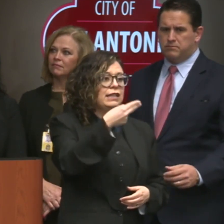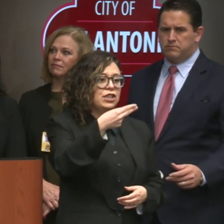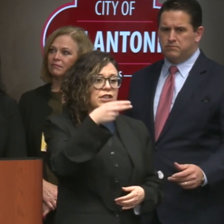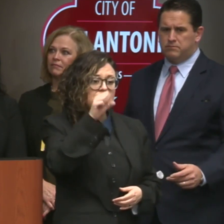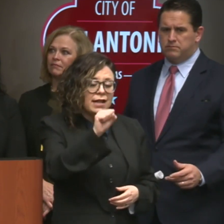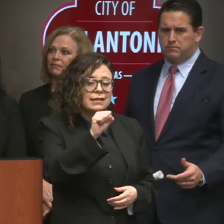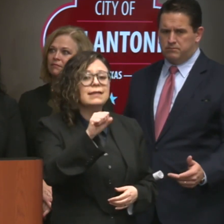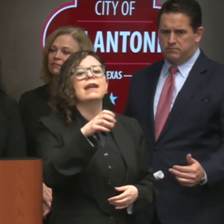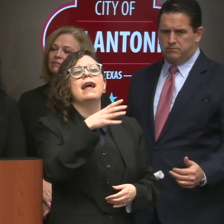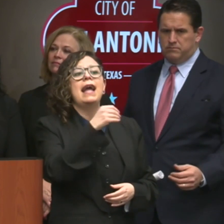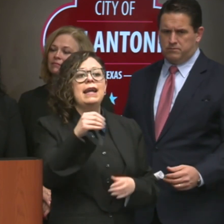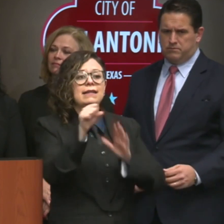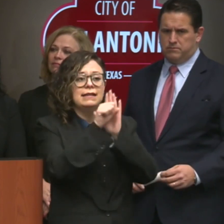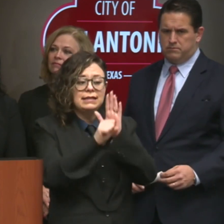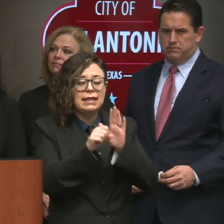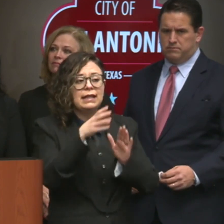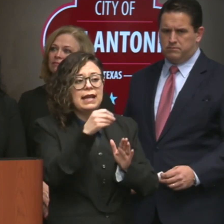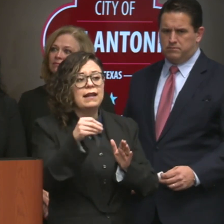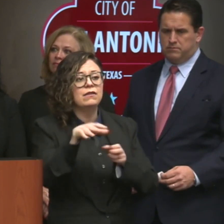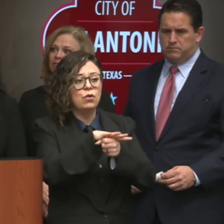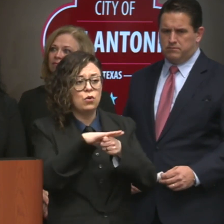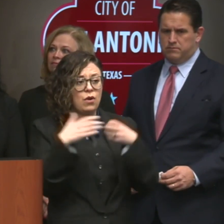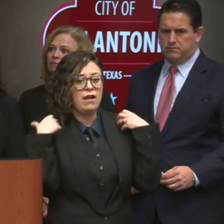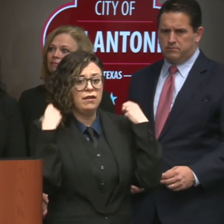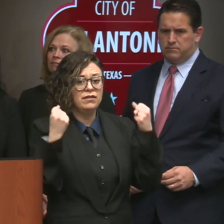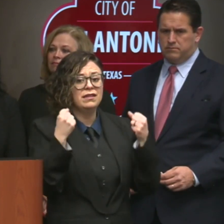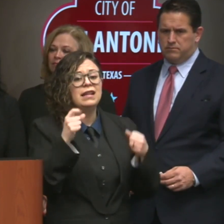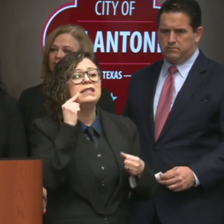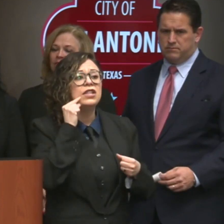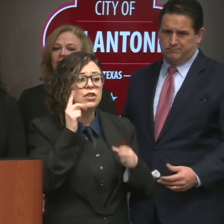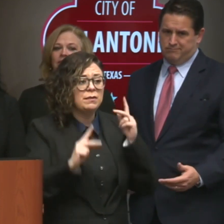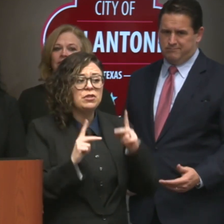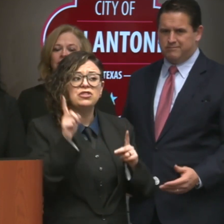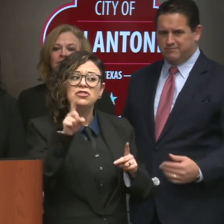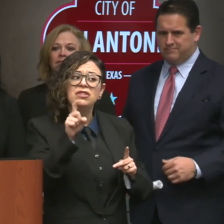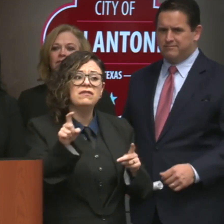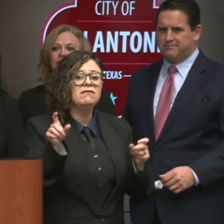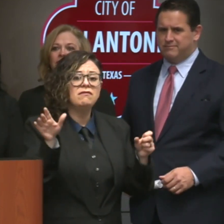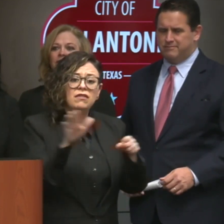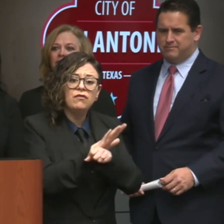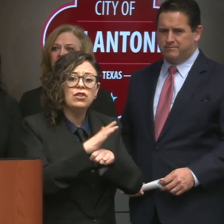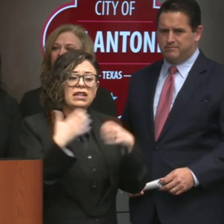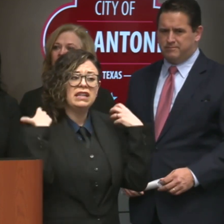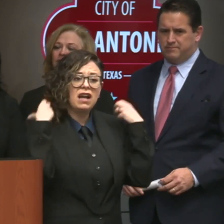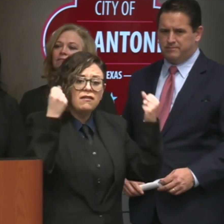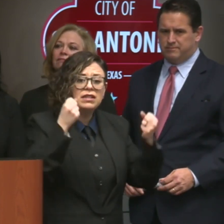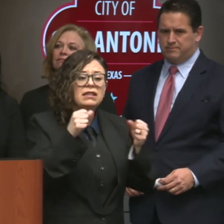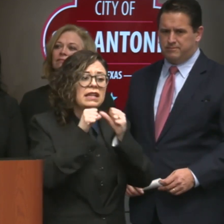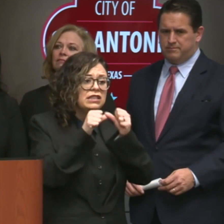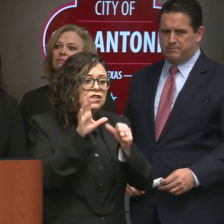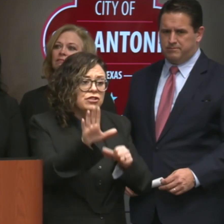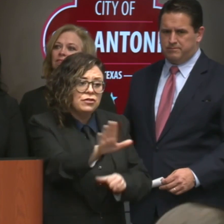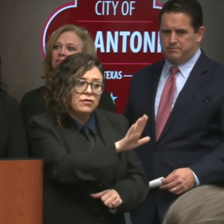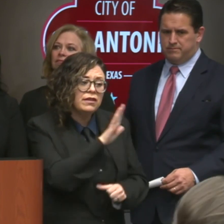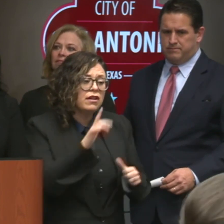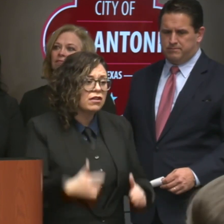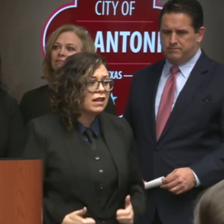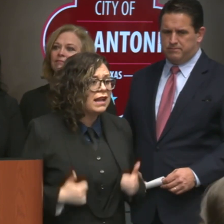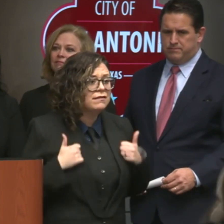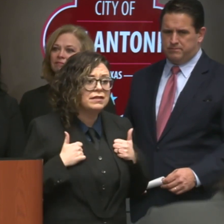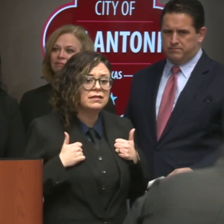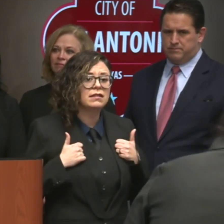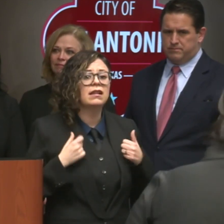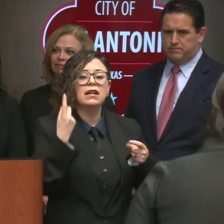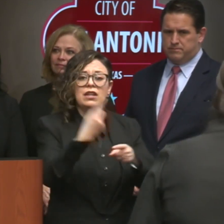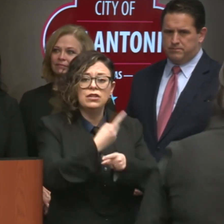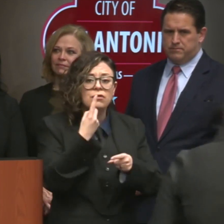health. And San Antonio residents should have every confidence in the world that they can continue their lives on an